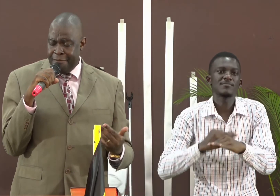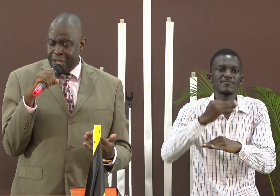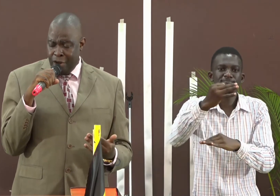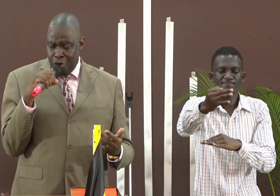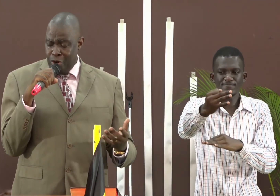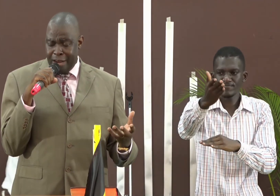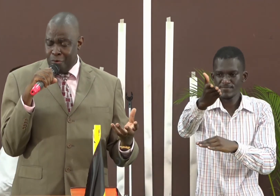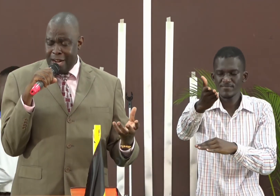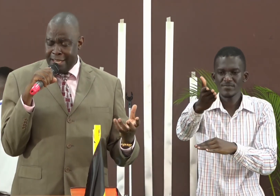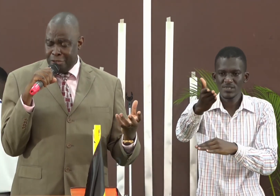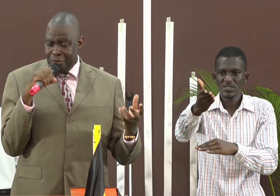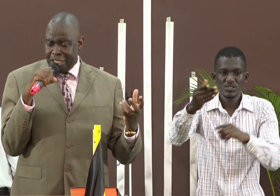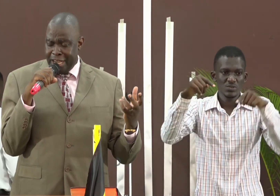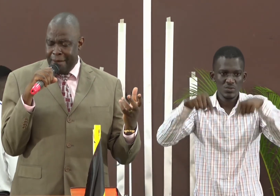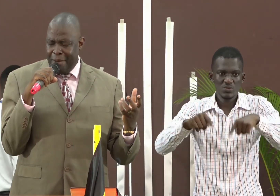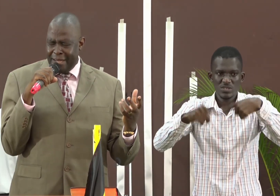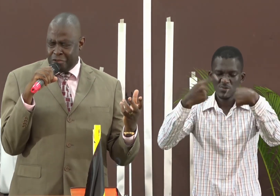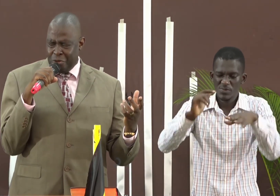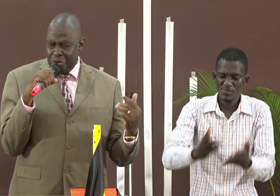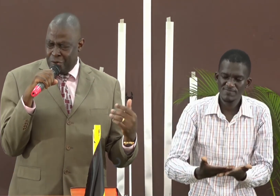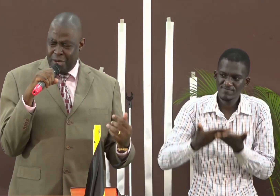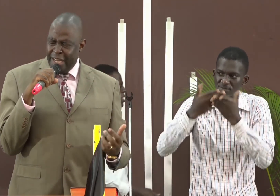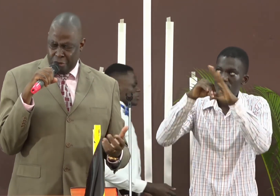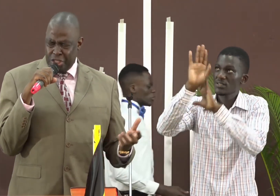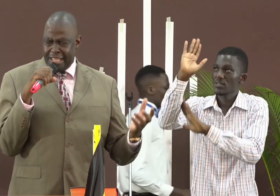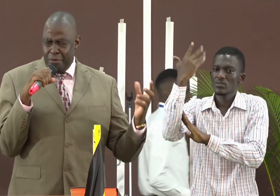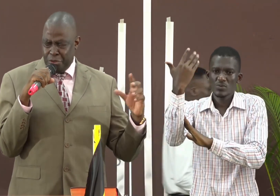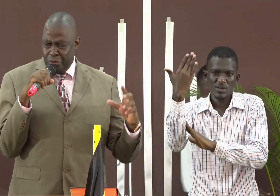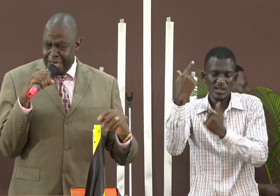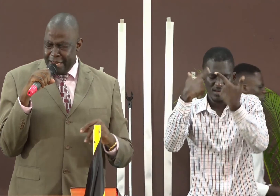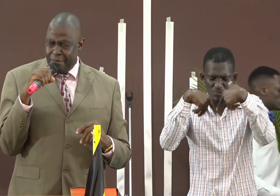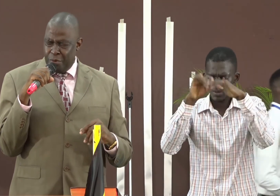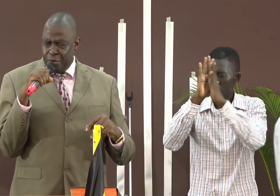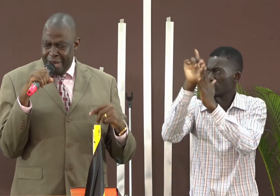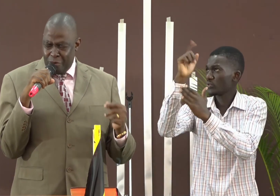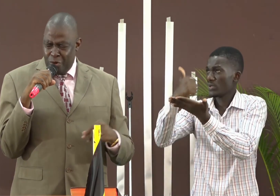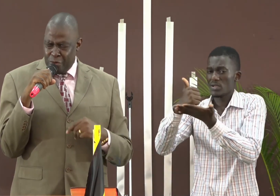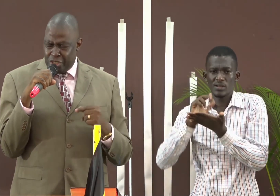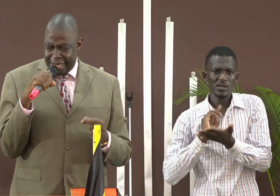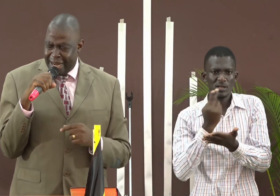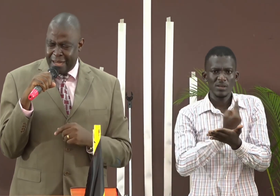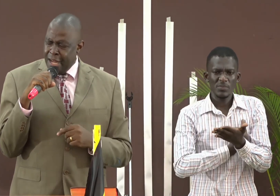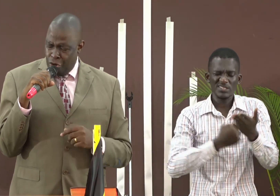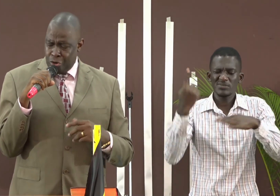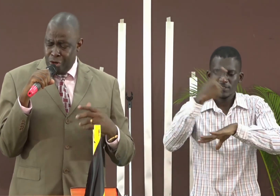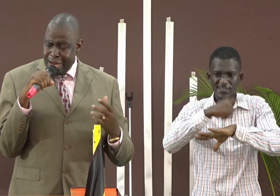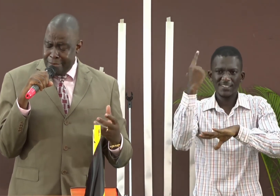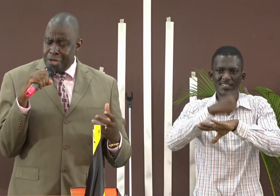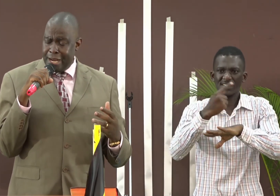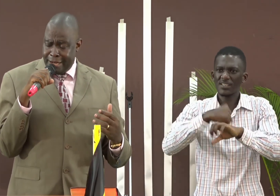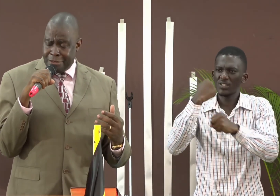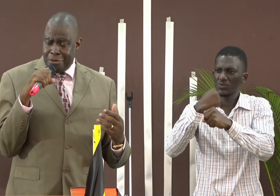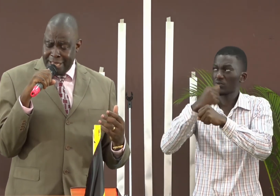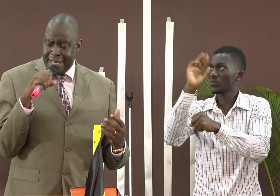gaffe olunaku lwaleero tubiteeka maaso go tusaba otubeere mu buli lunaku olukya okukola